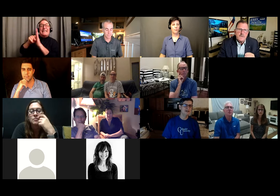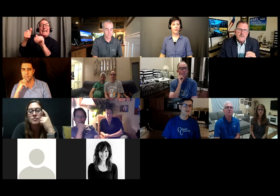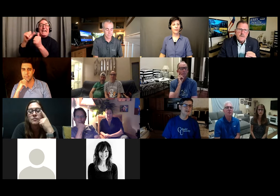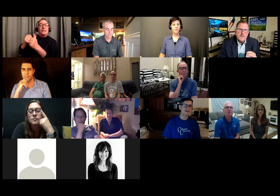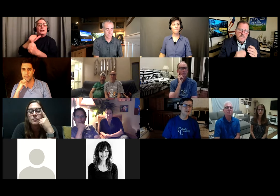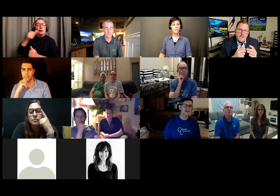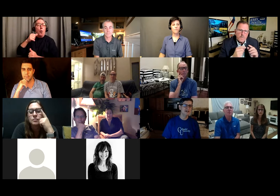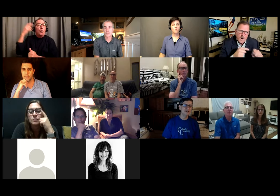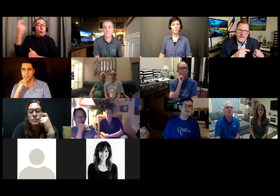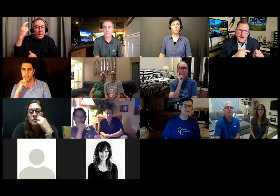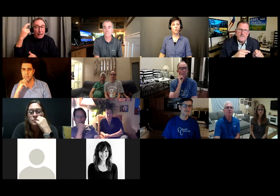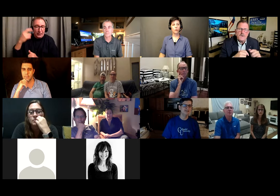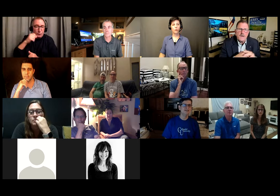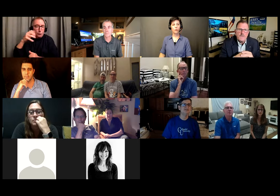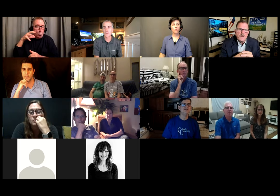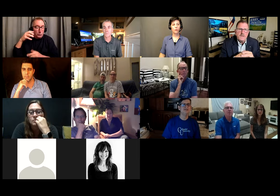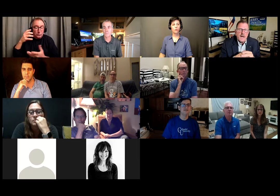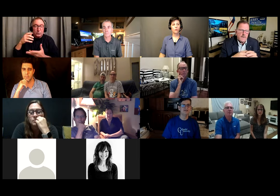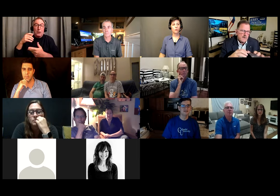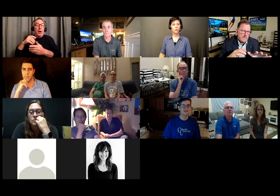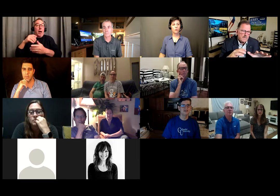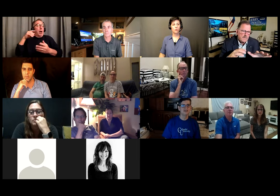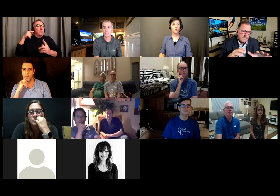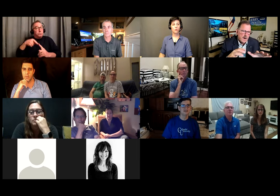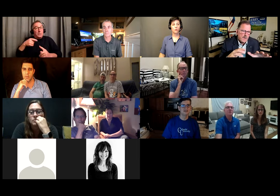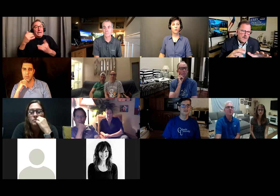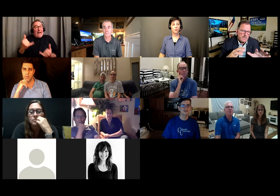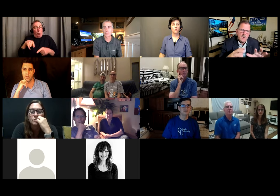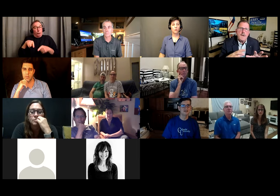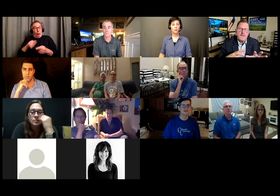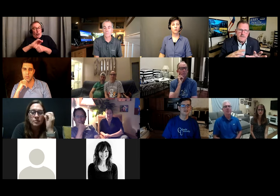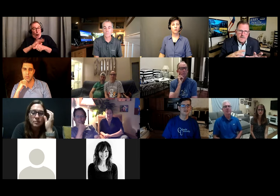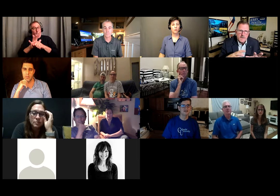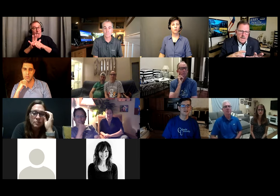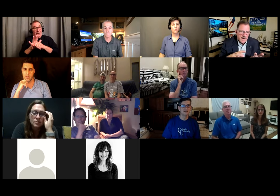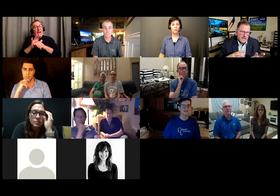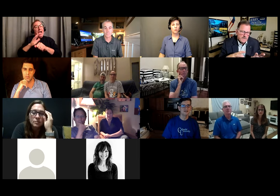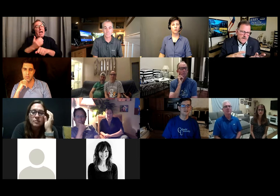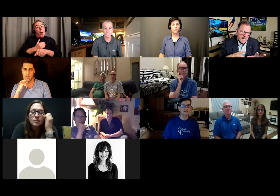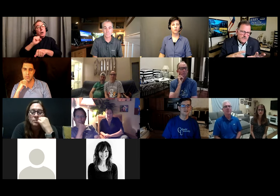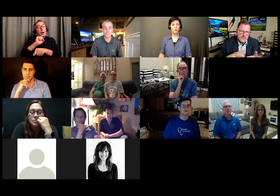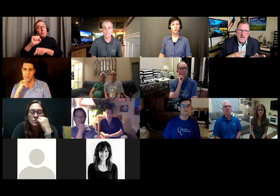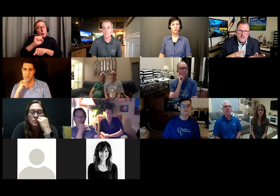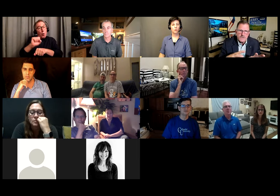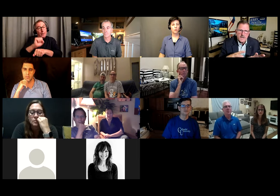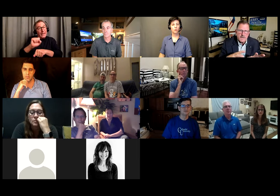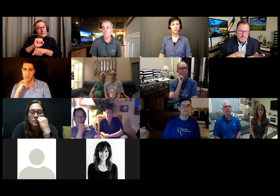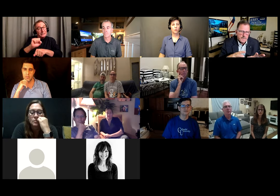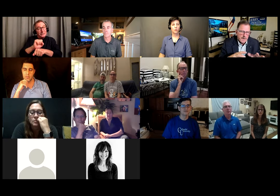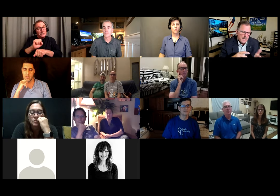is, right now during COVID, our employment has